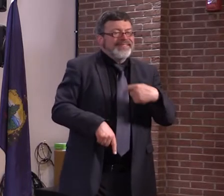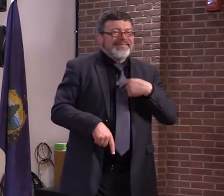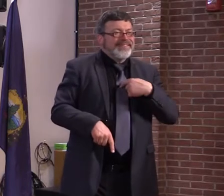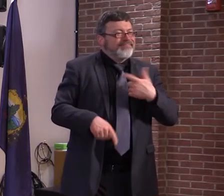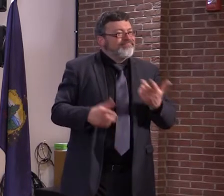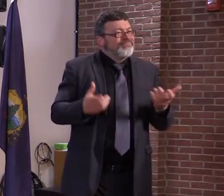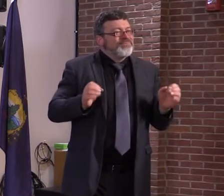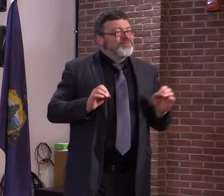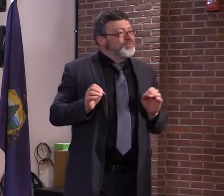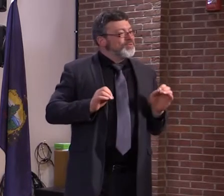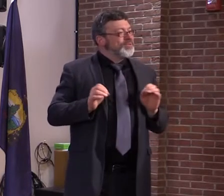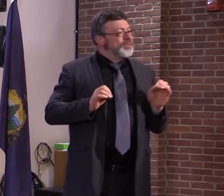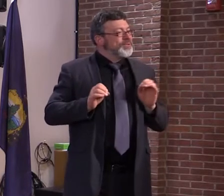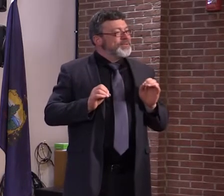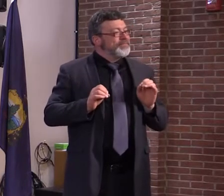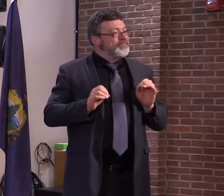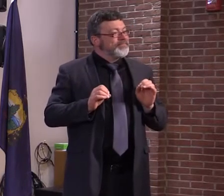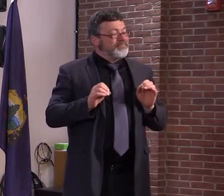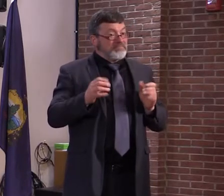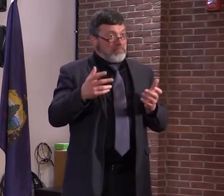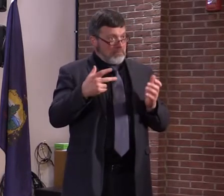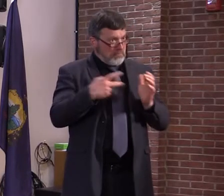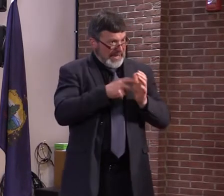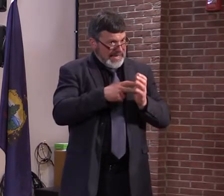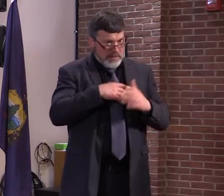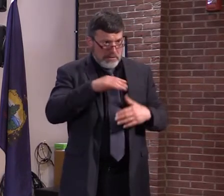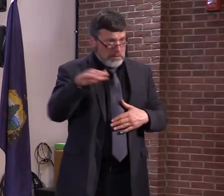time, because that would impact them further. So